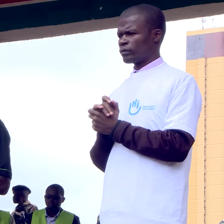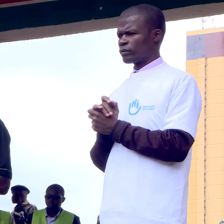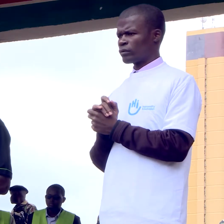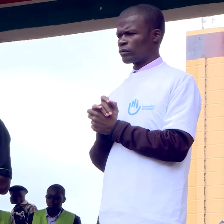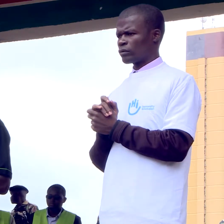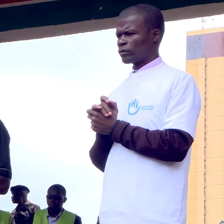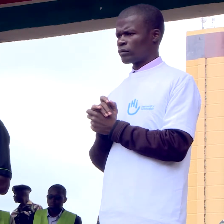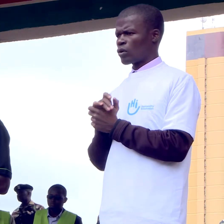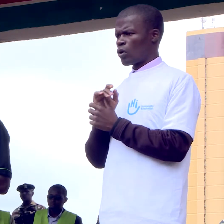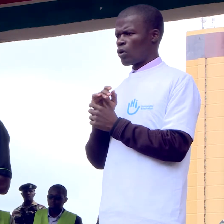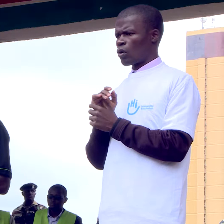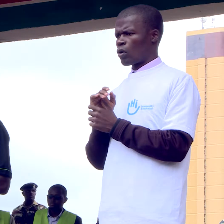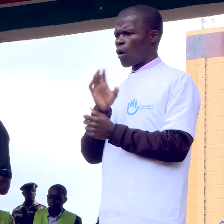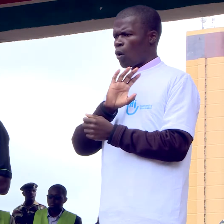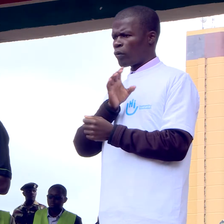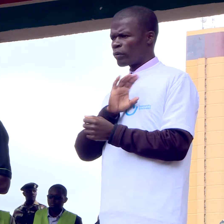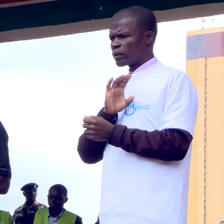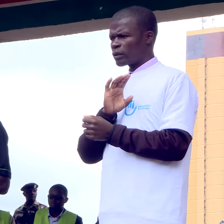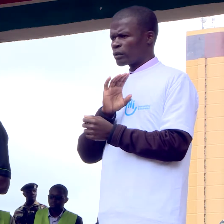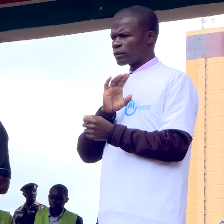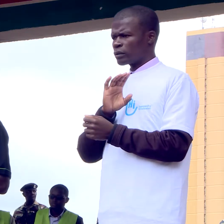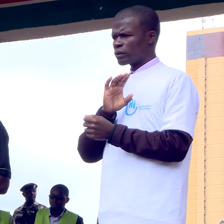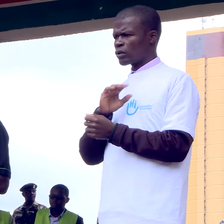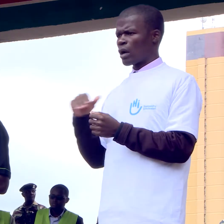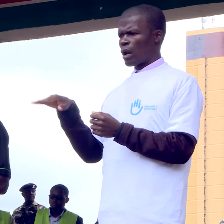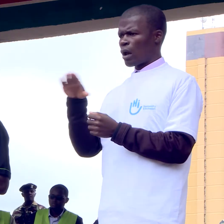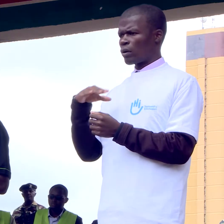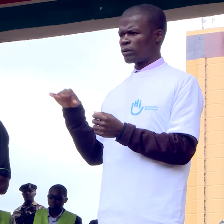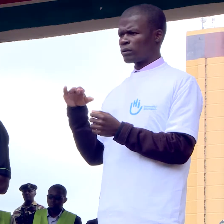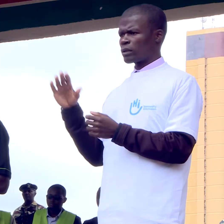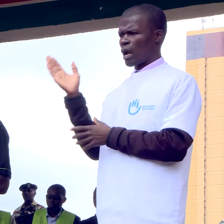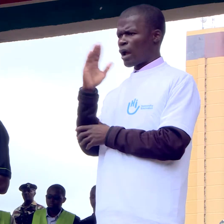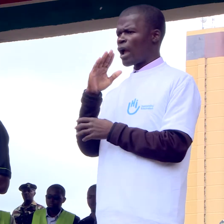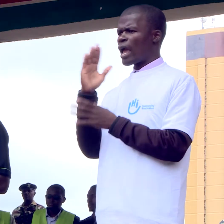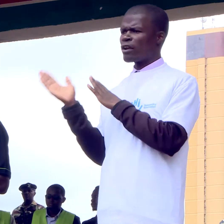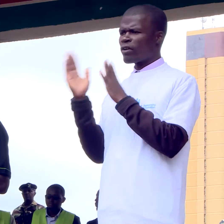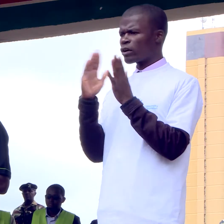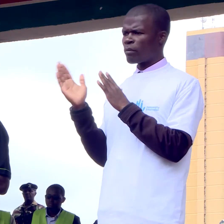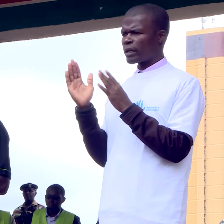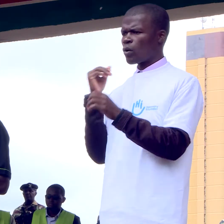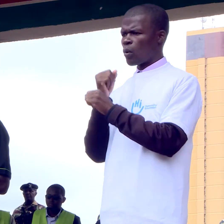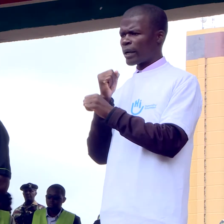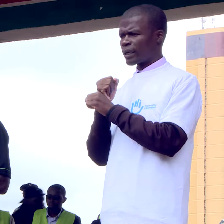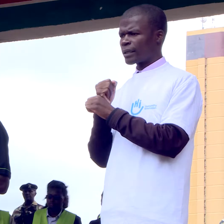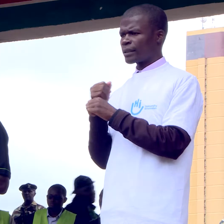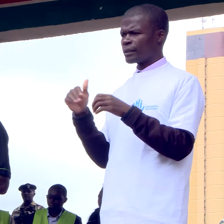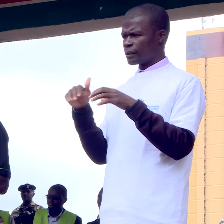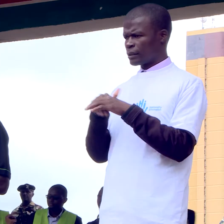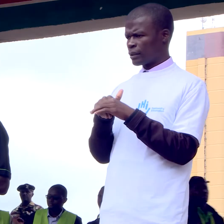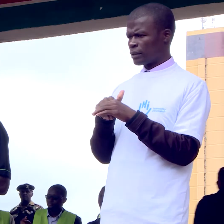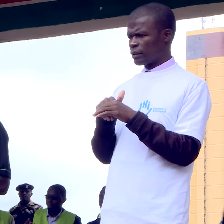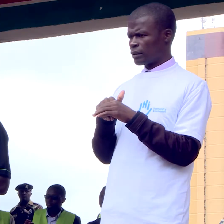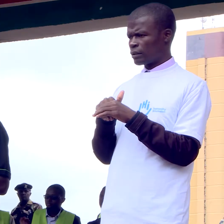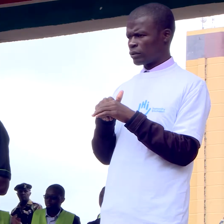Commission takes cognizance of the dynamic environment it operates in and remains open to